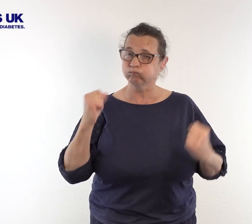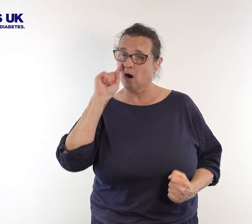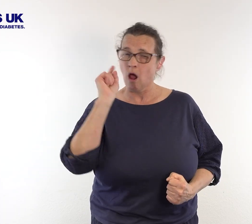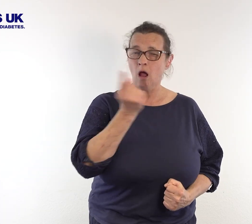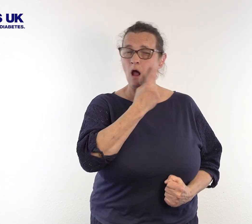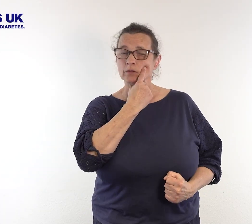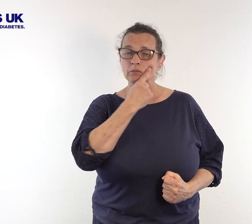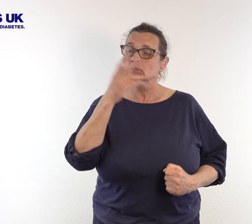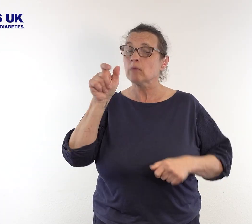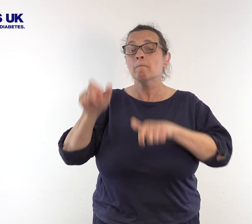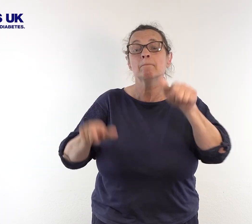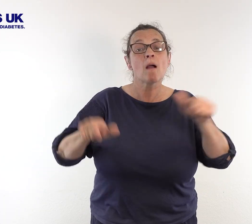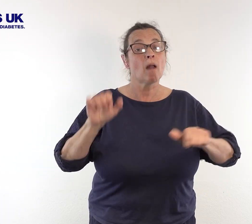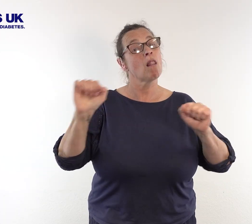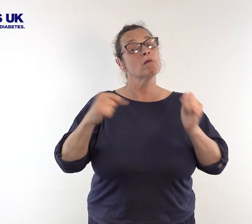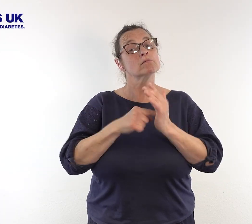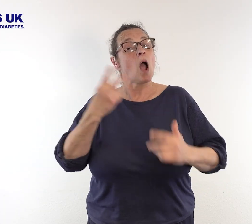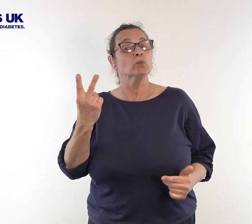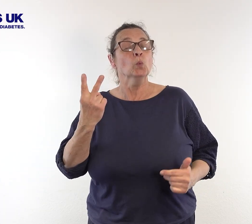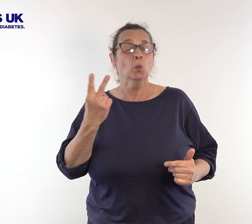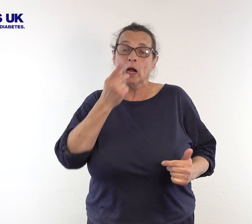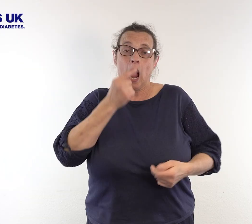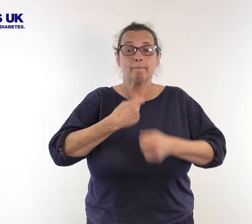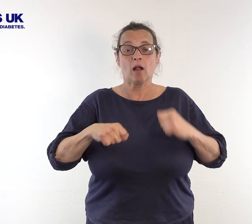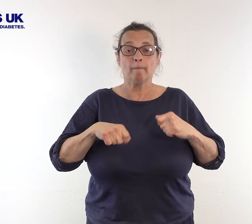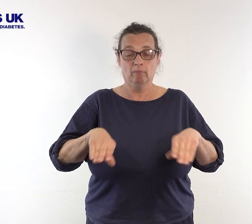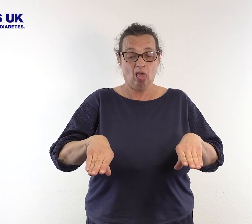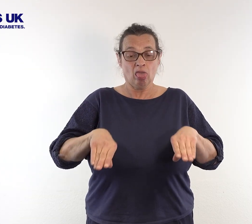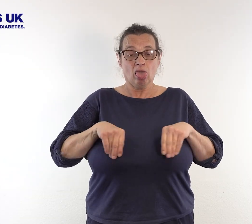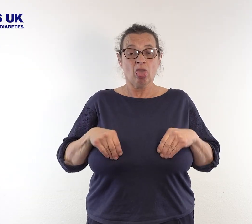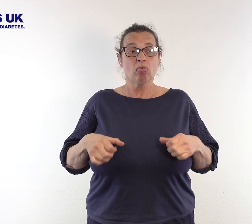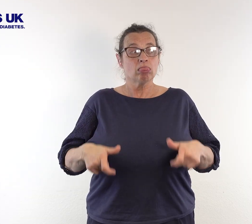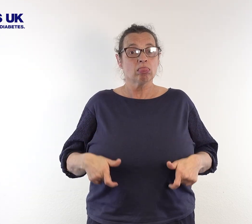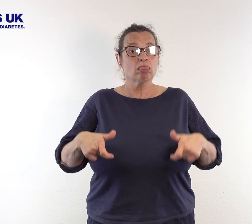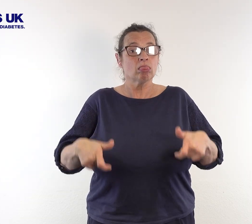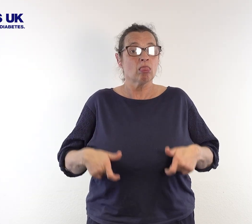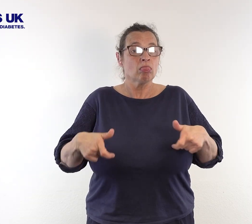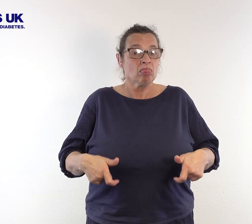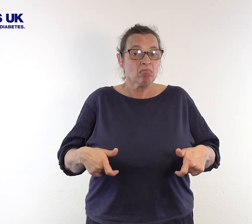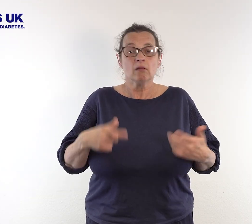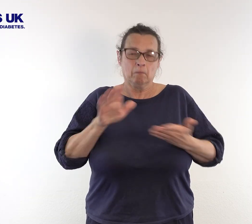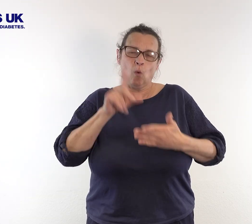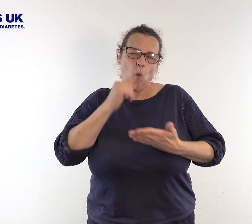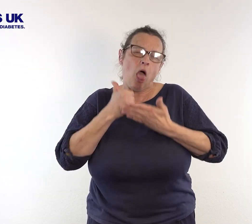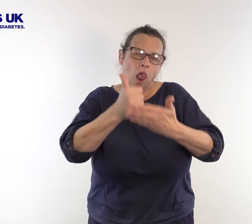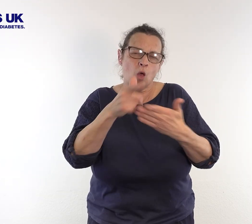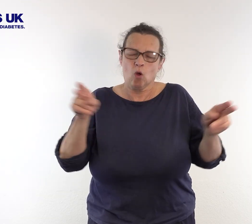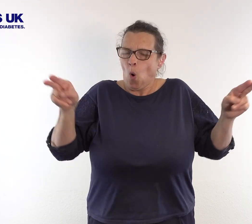You are also more likely to be diagnosed with type 2 diabetes if you're living with overweight. There is strong evidence, though, that some people can